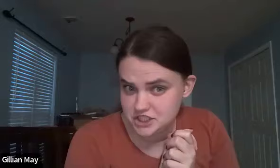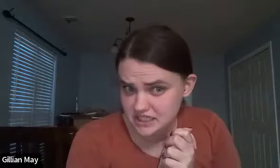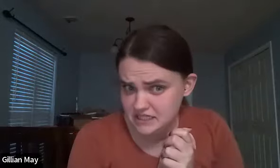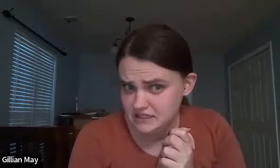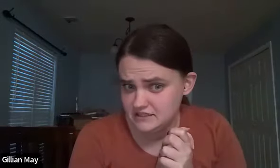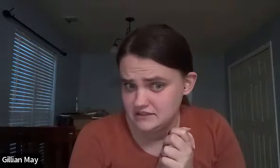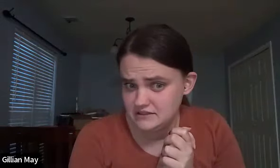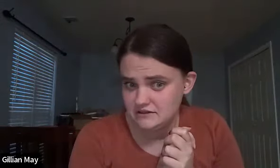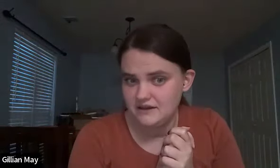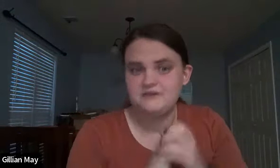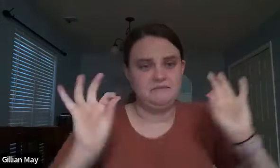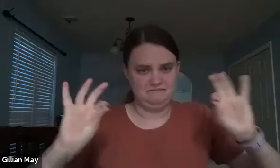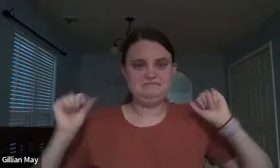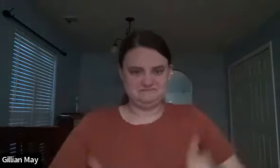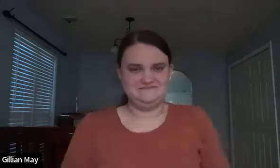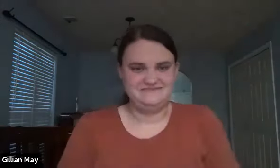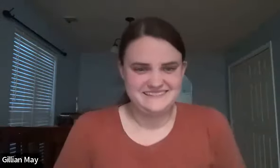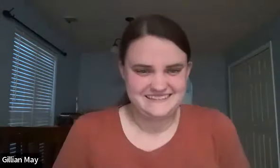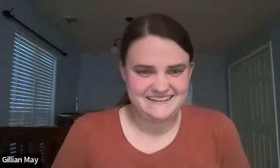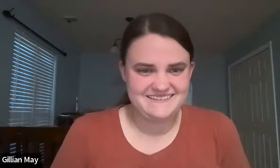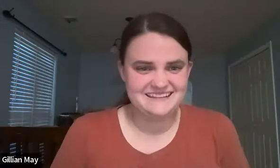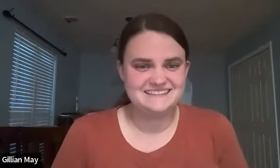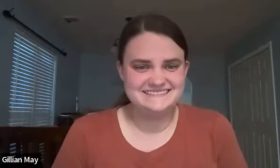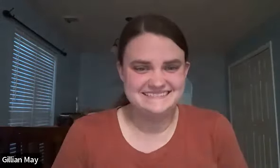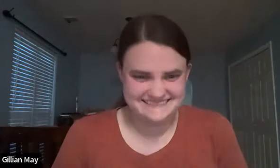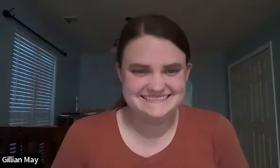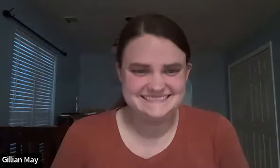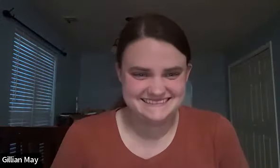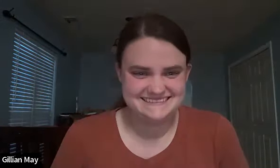Janine? Okay. All right.